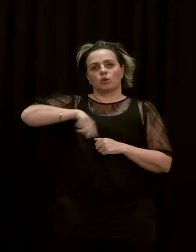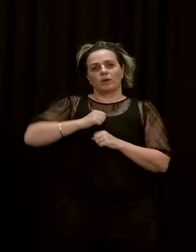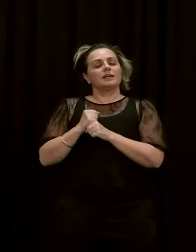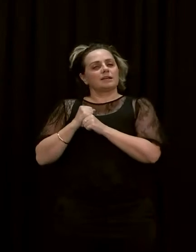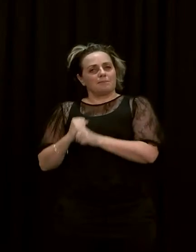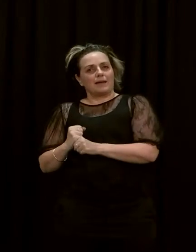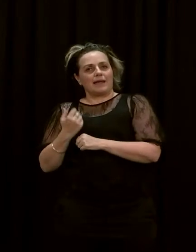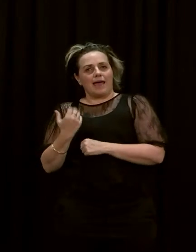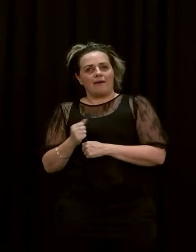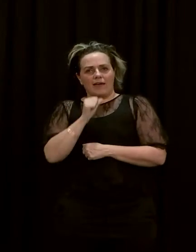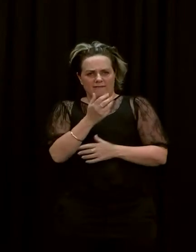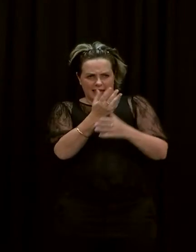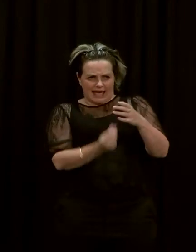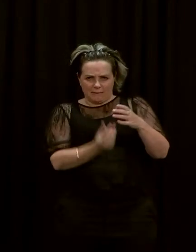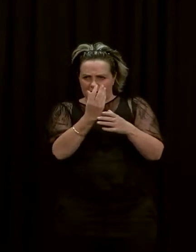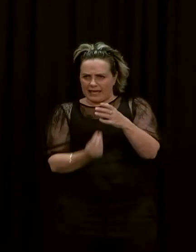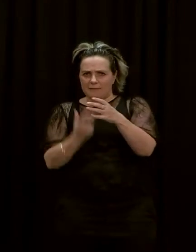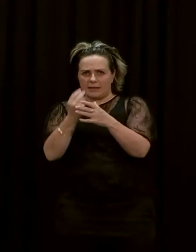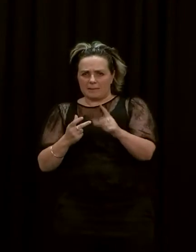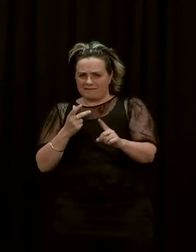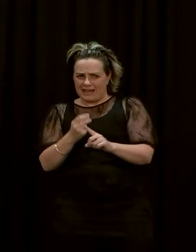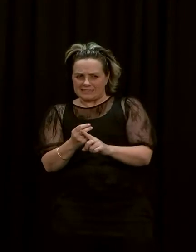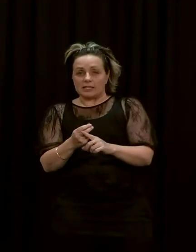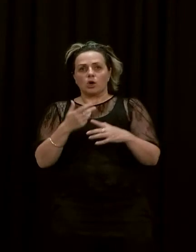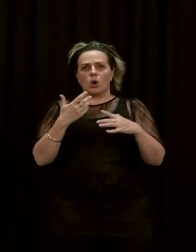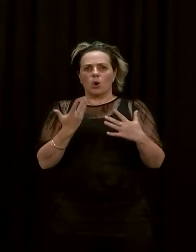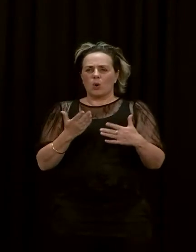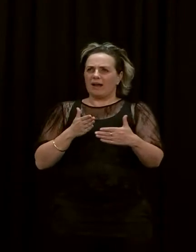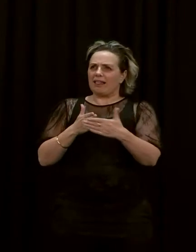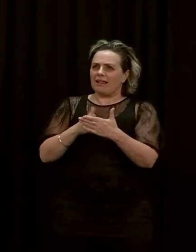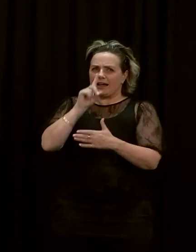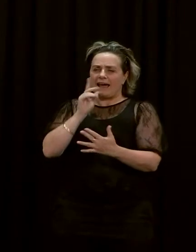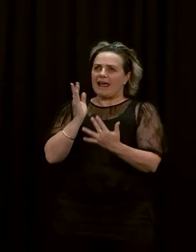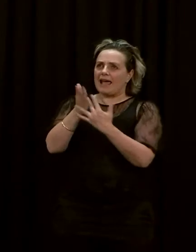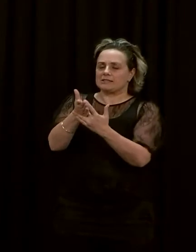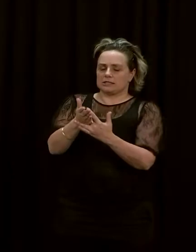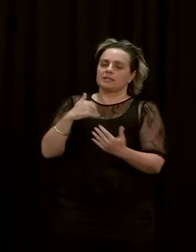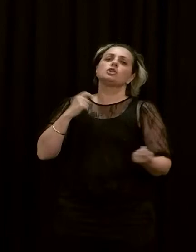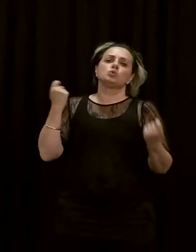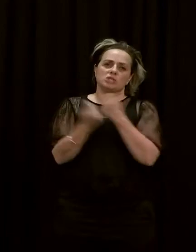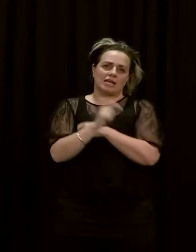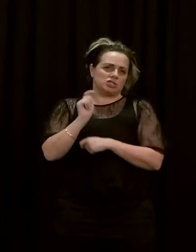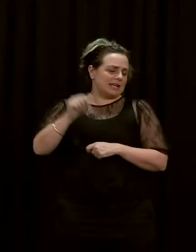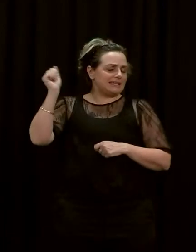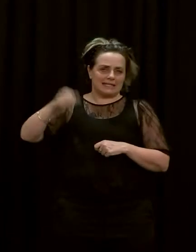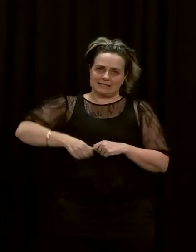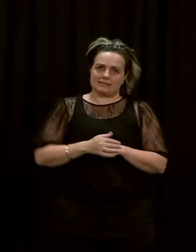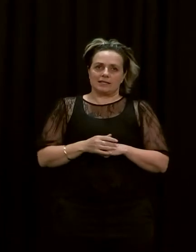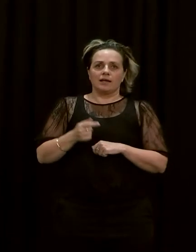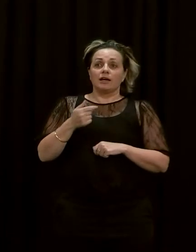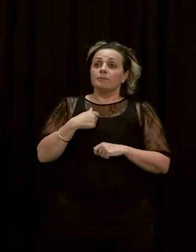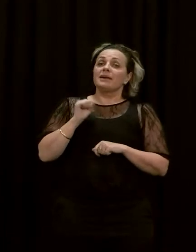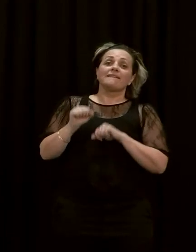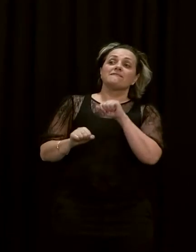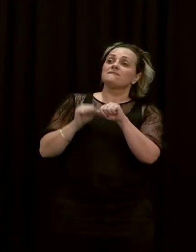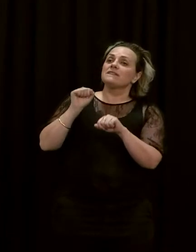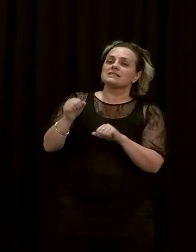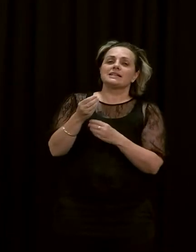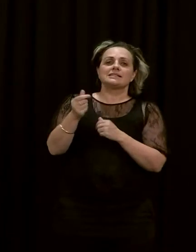where there are gaps or people have difficulty accessing, that needs to change. And as I say, I've been in regions where they